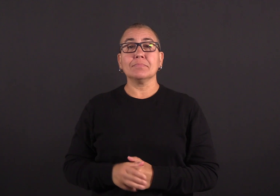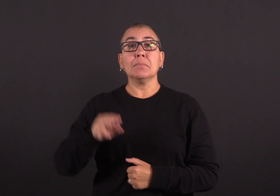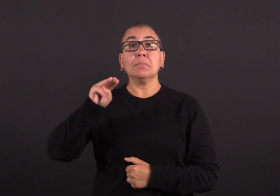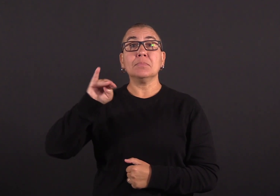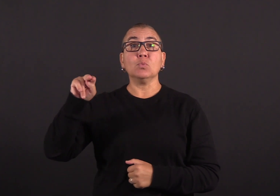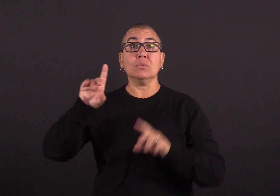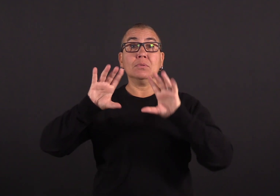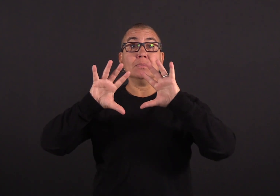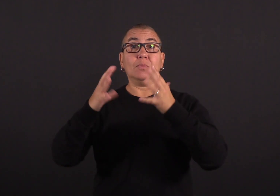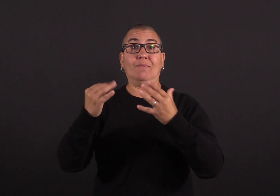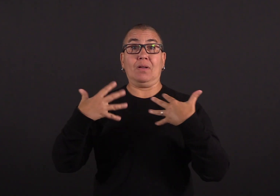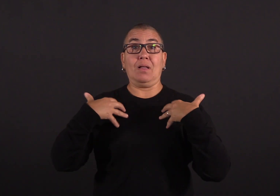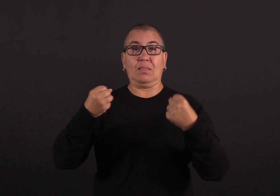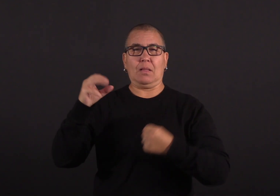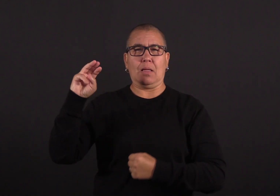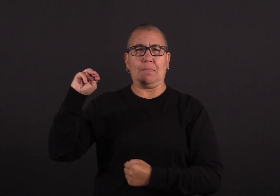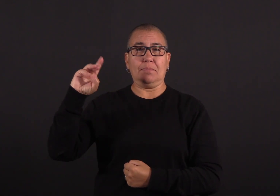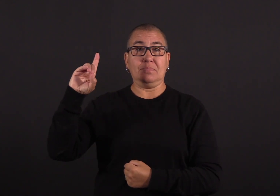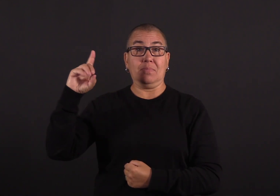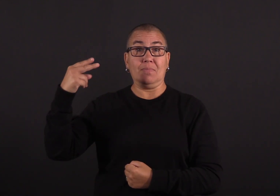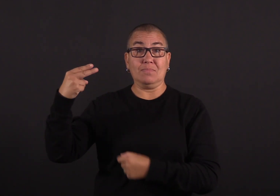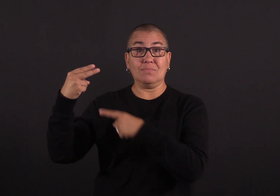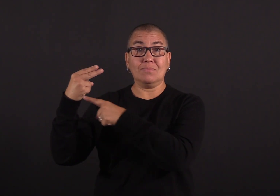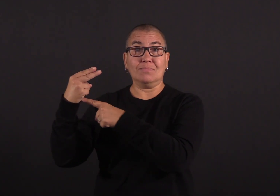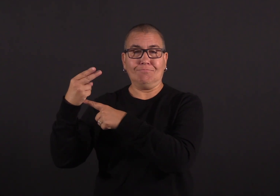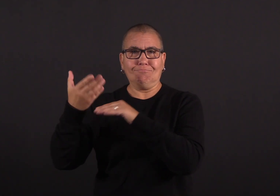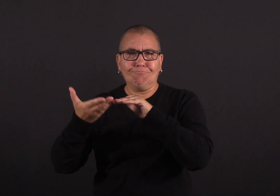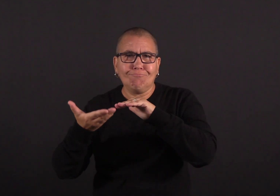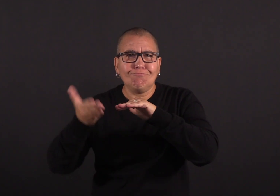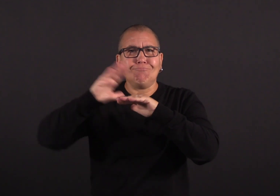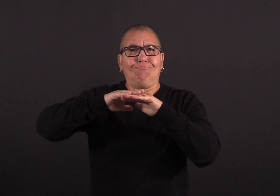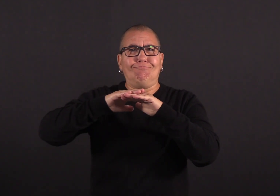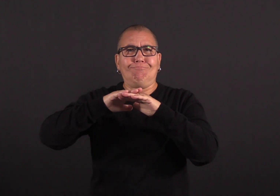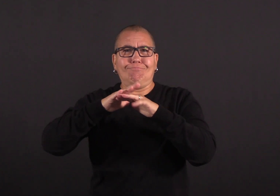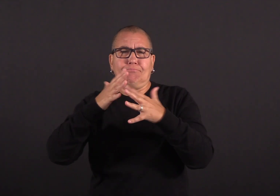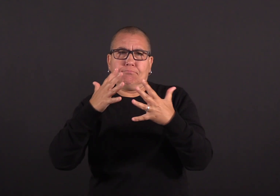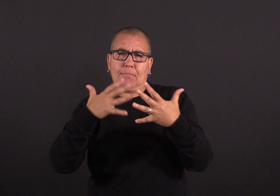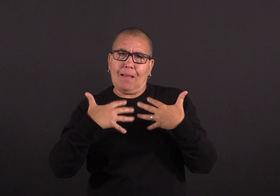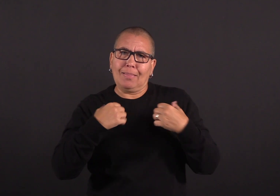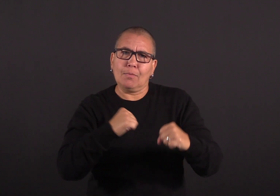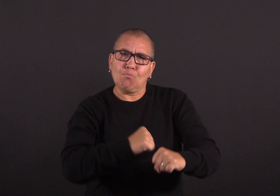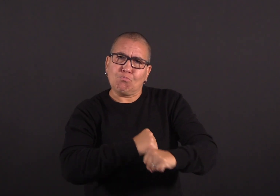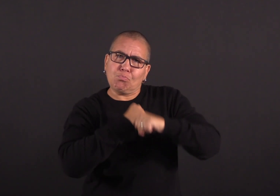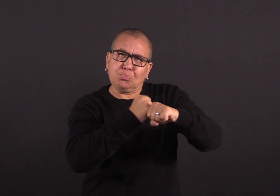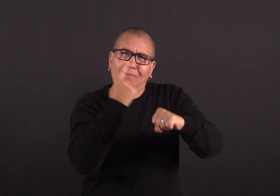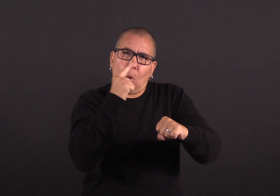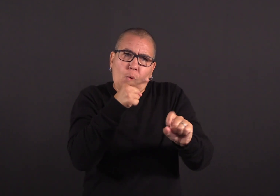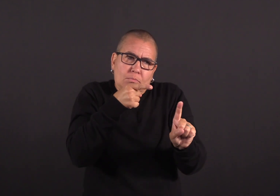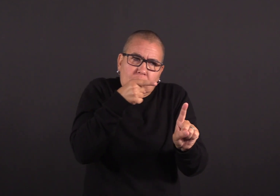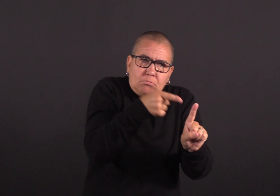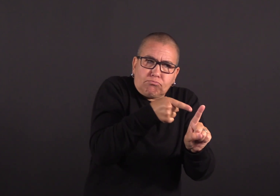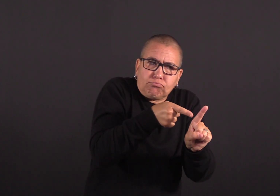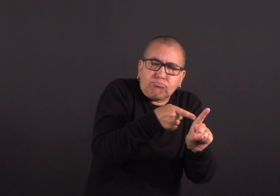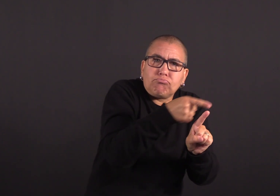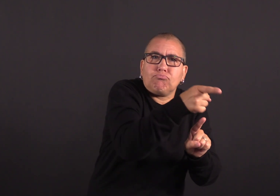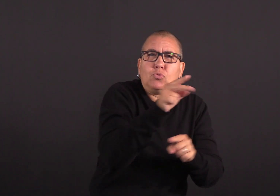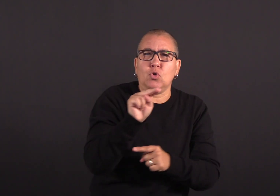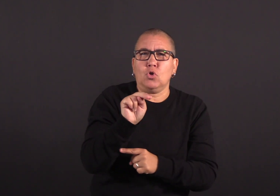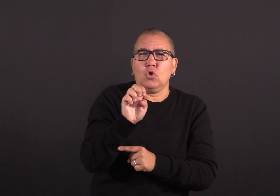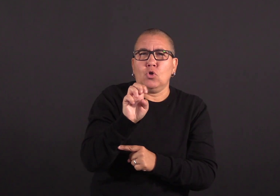The Minnesota Department of Health, MDH, is boosting health protections for newborn